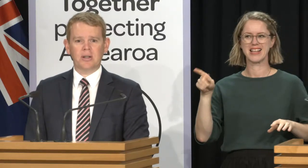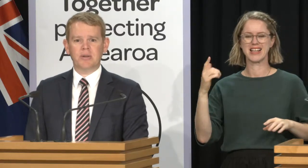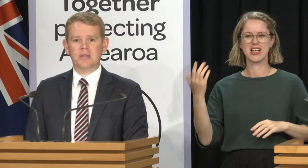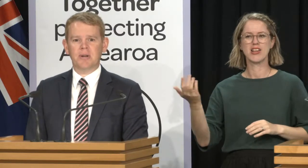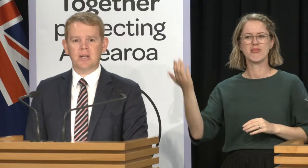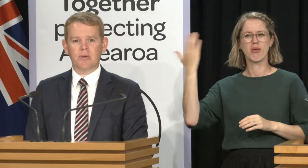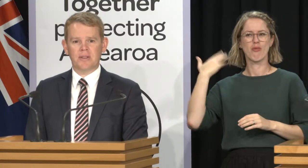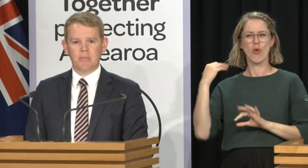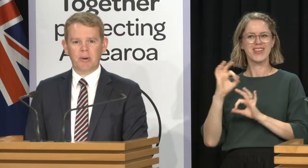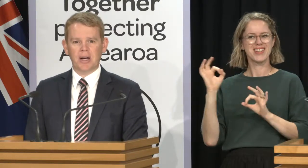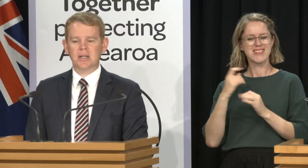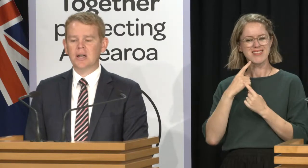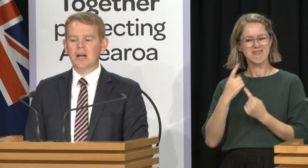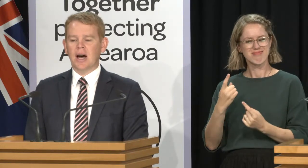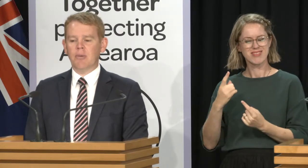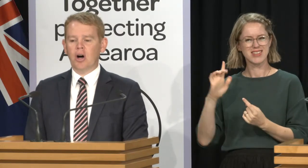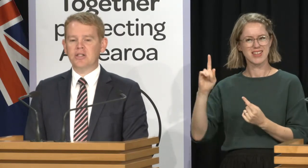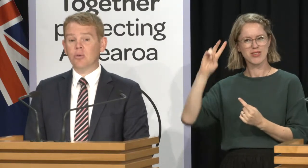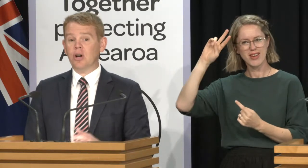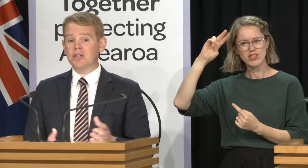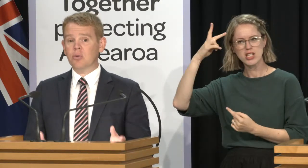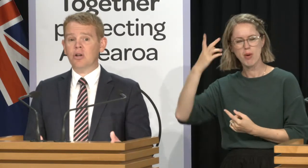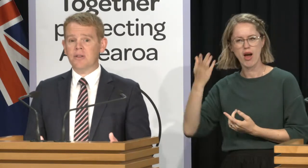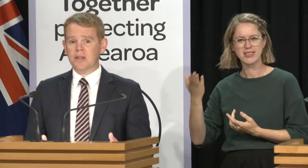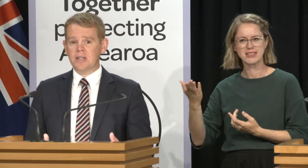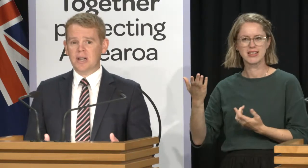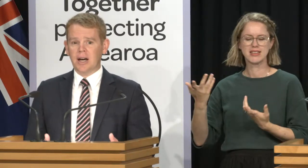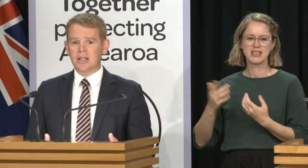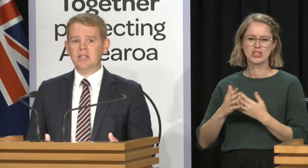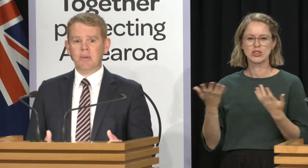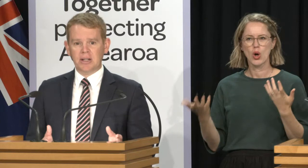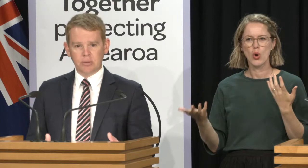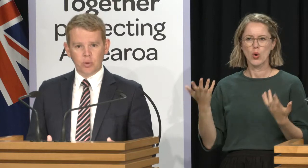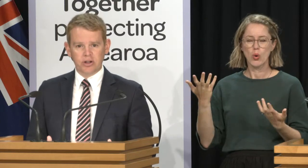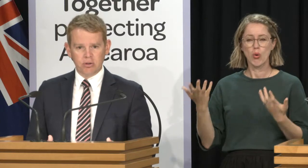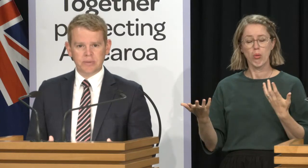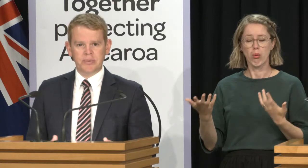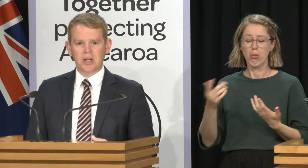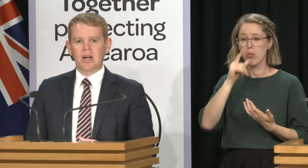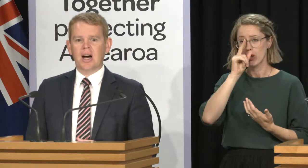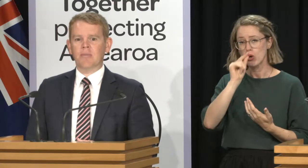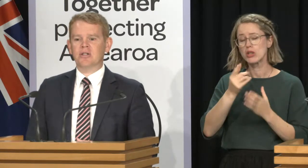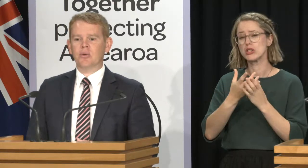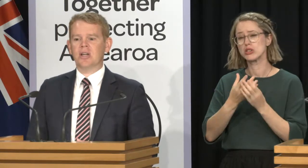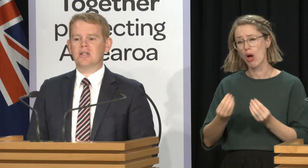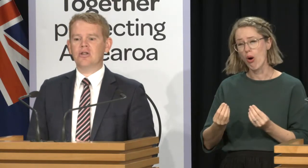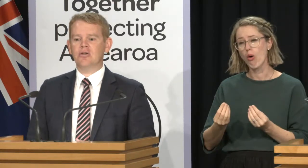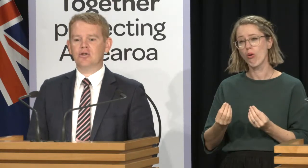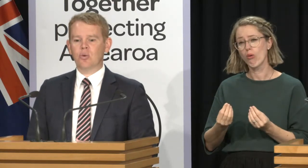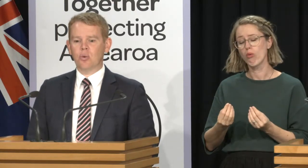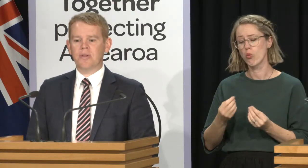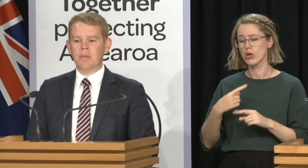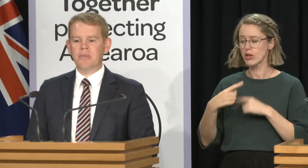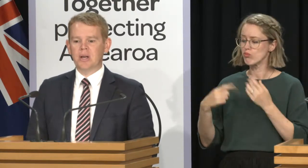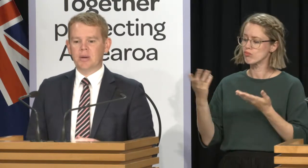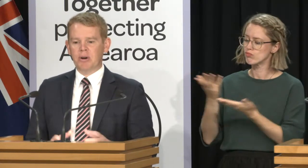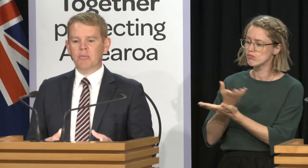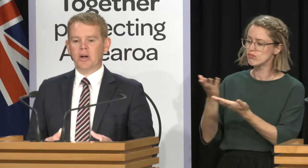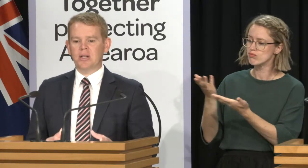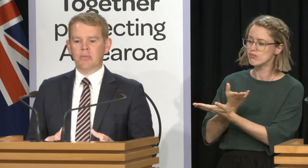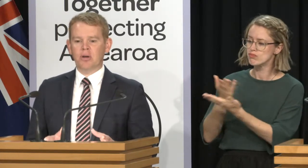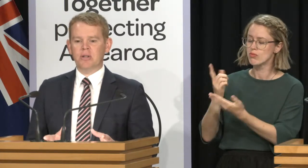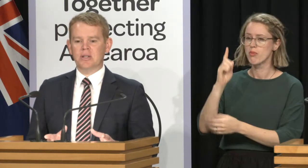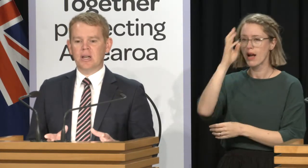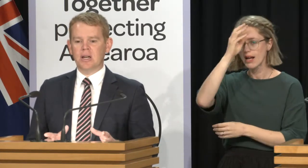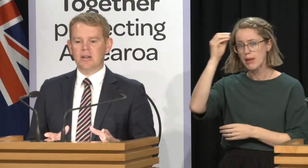framework that we had been speaking with them about. I still don't think these are insurmountable issues, and so we continue to talk with them. Bear